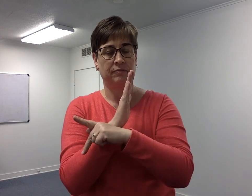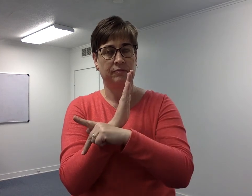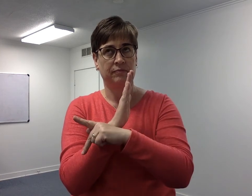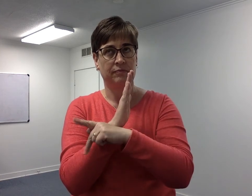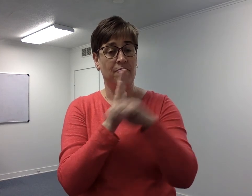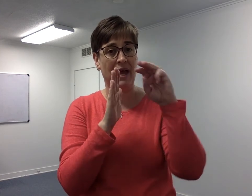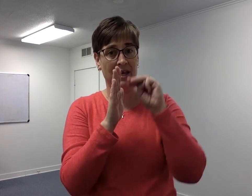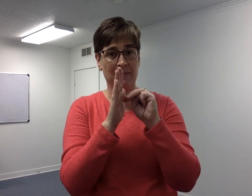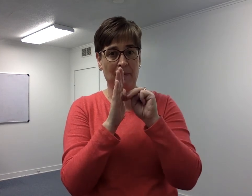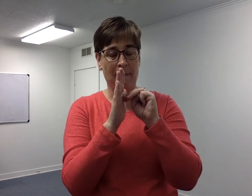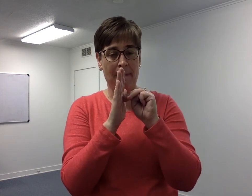May,